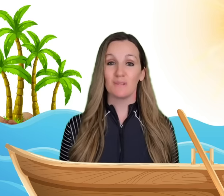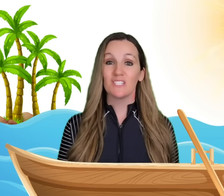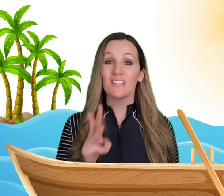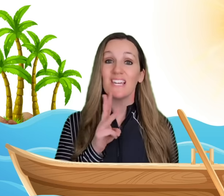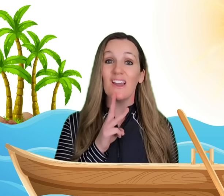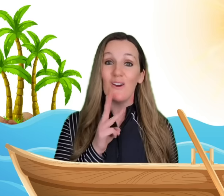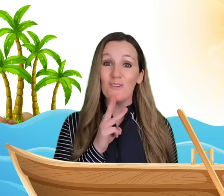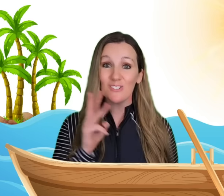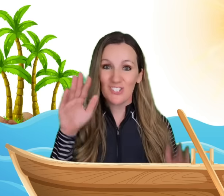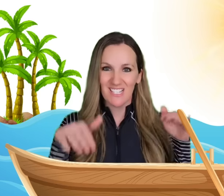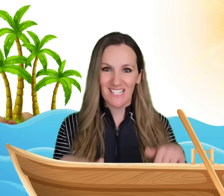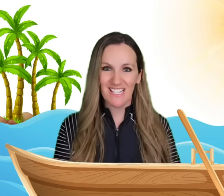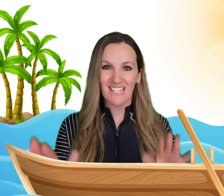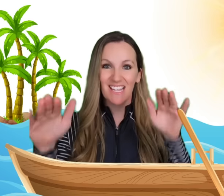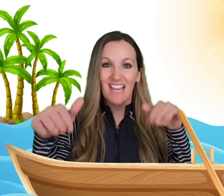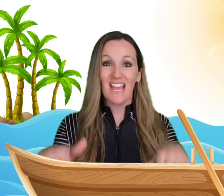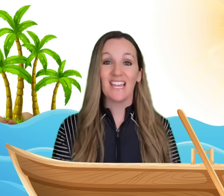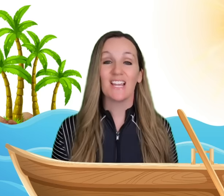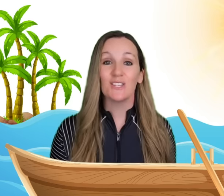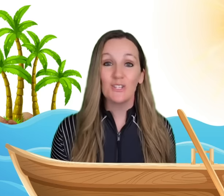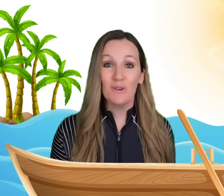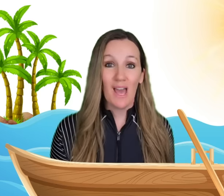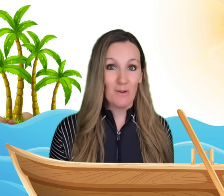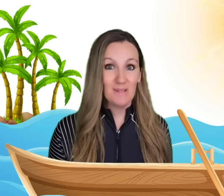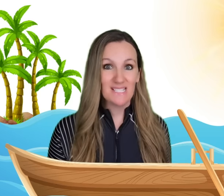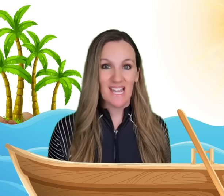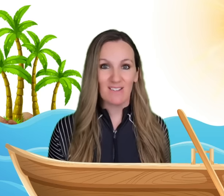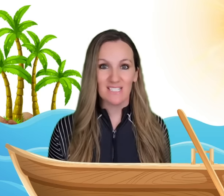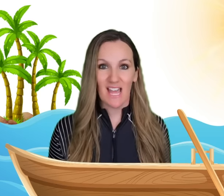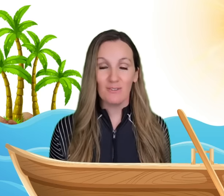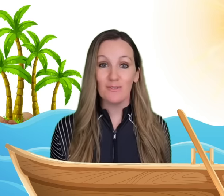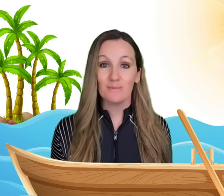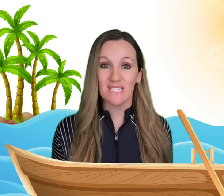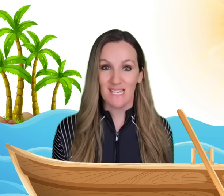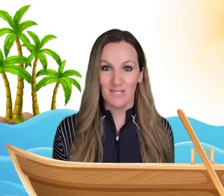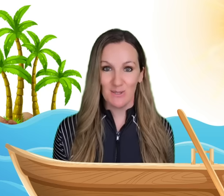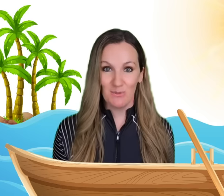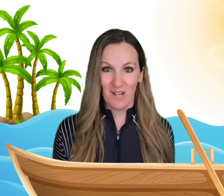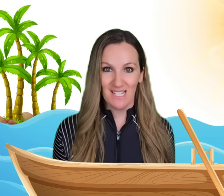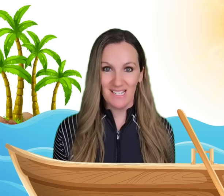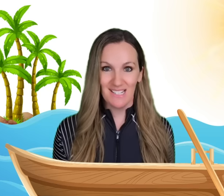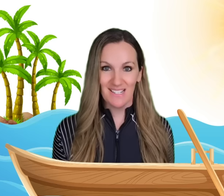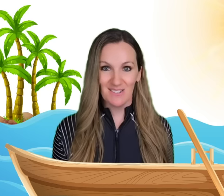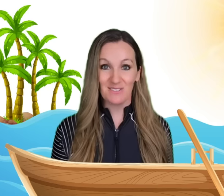the ocean. Can you help us count down from 10 to 1? Ready?